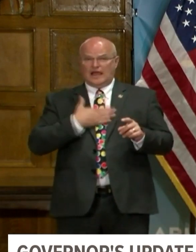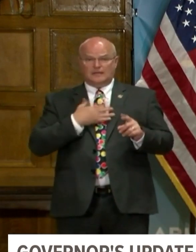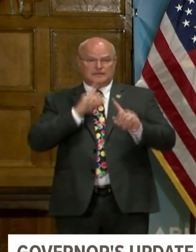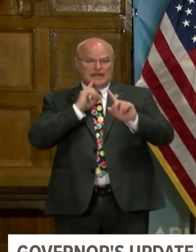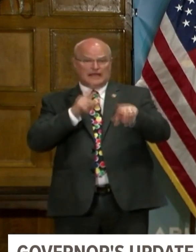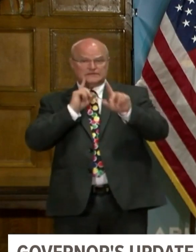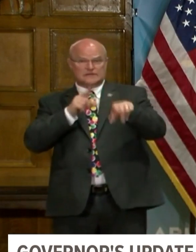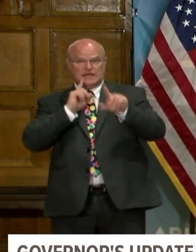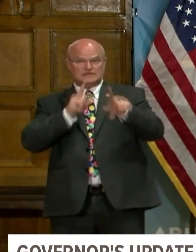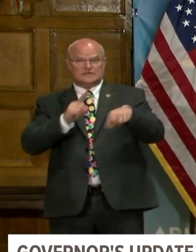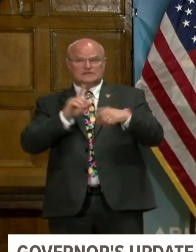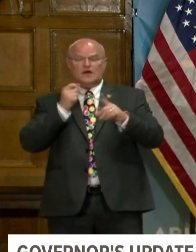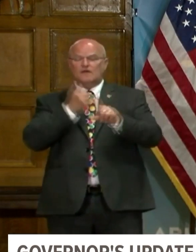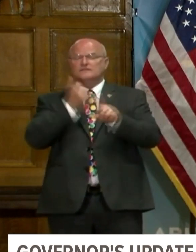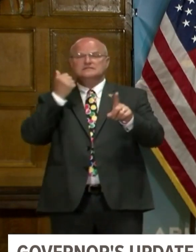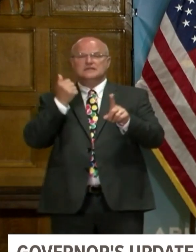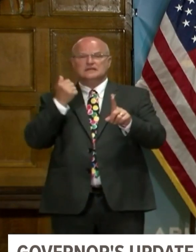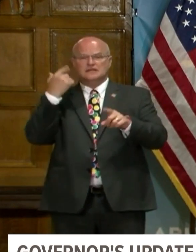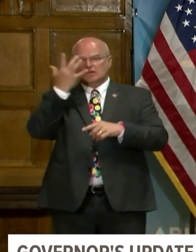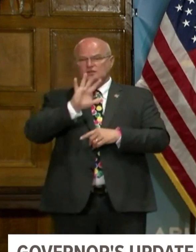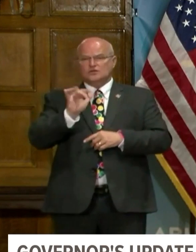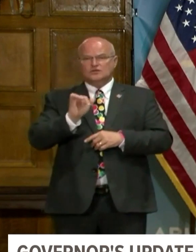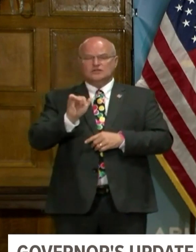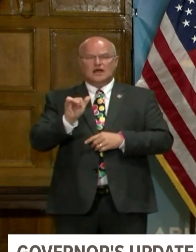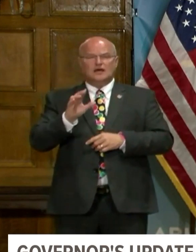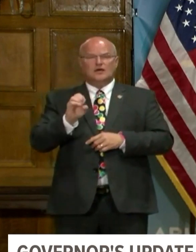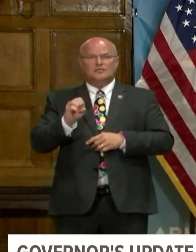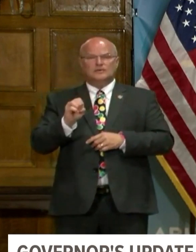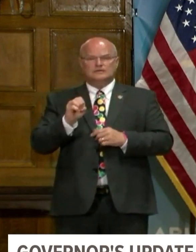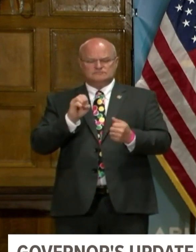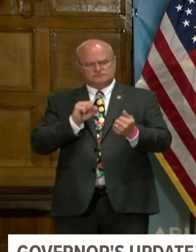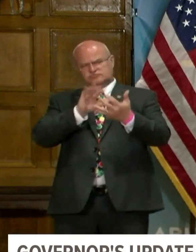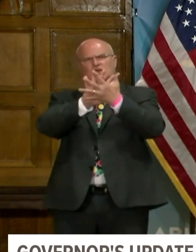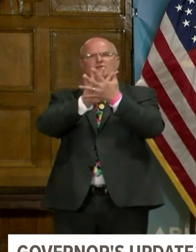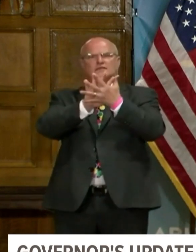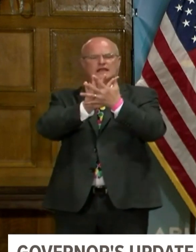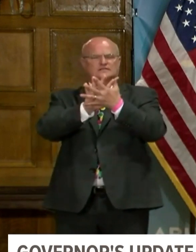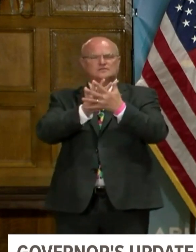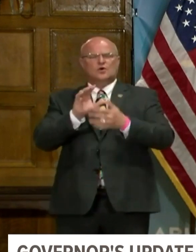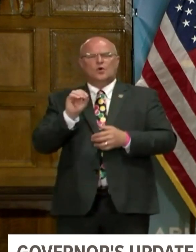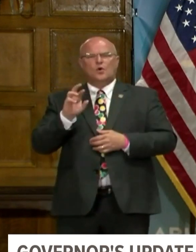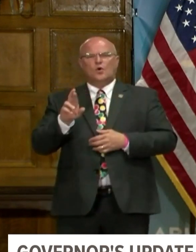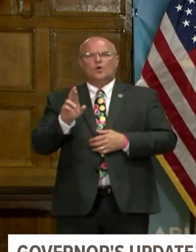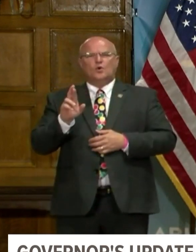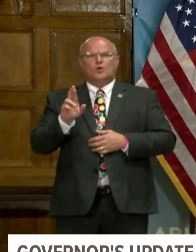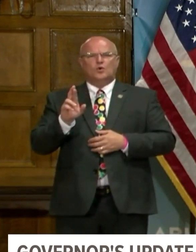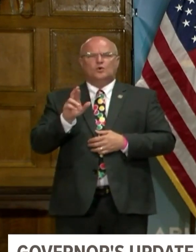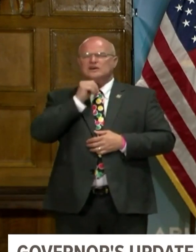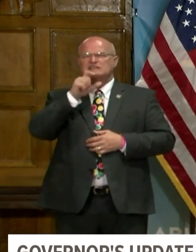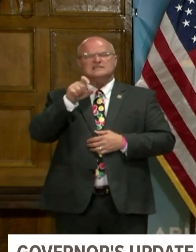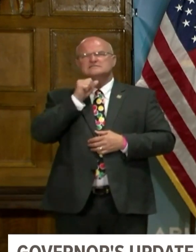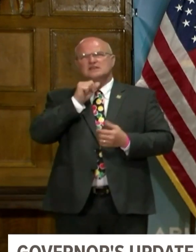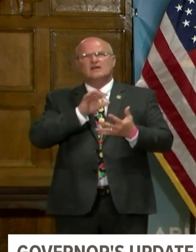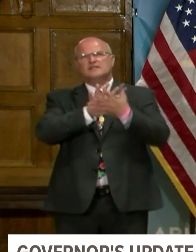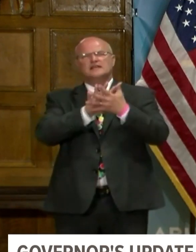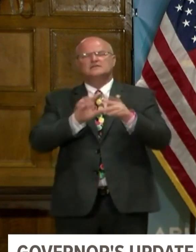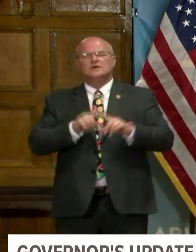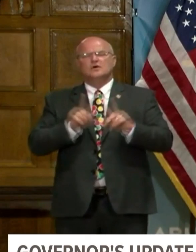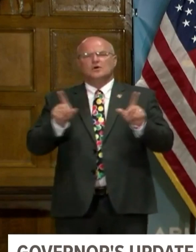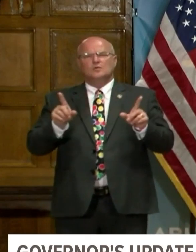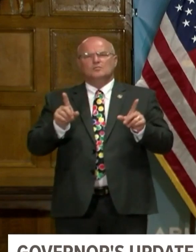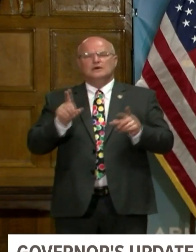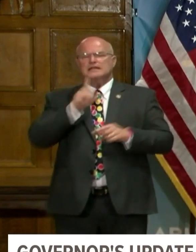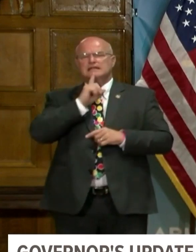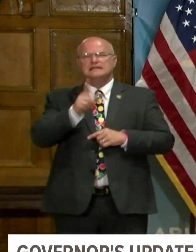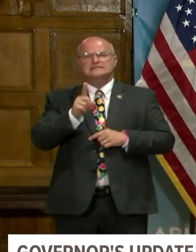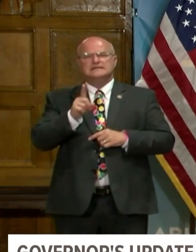and answer questions, but all of a sudden it looks like it's going to be in a confrontational mode, or not necessarily confrontational, but